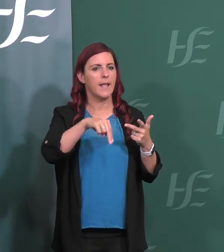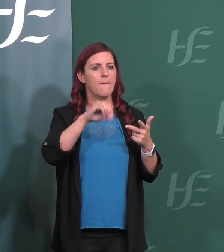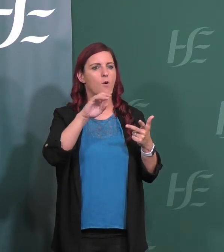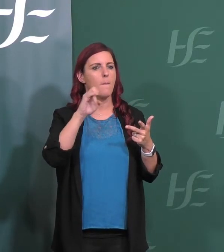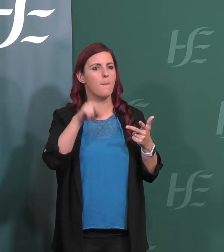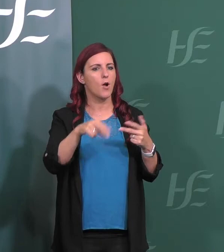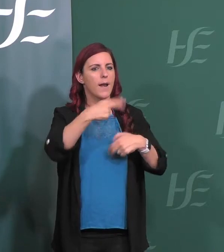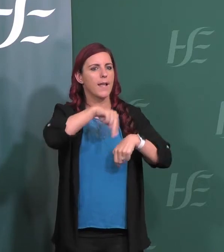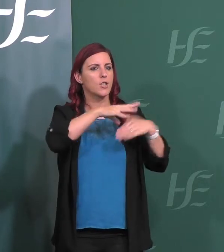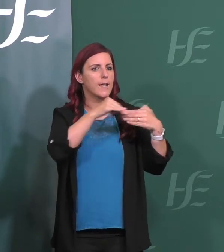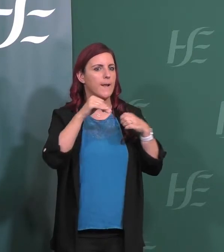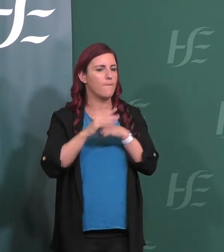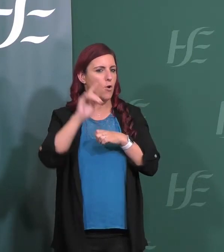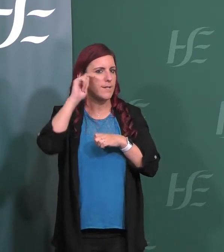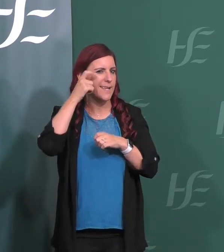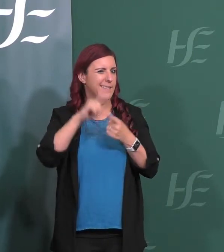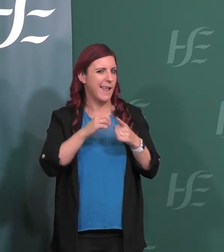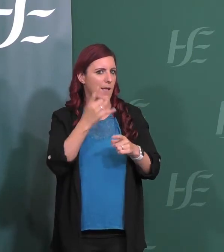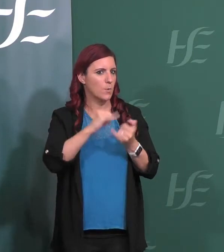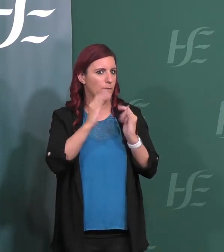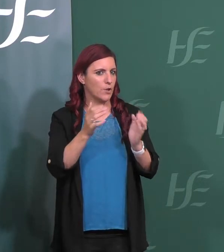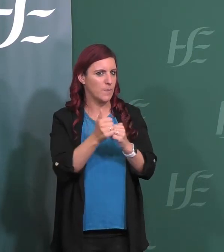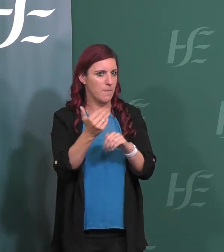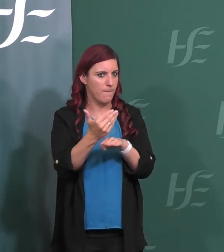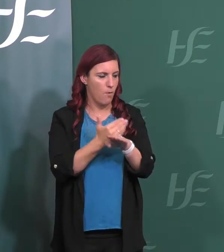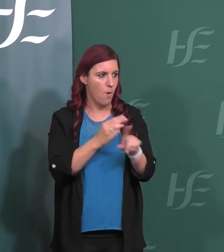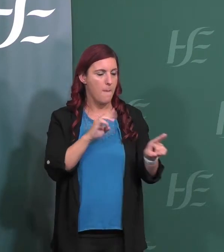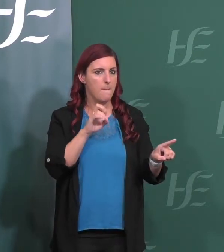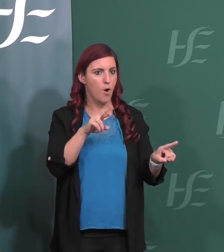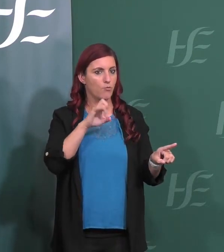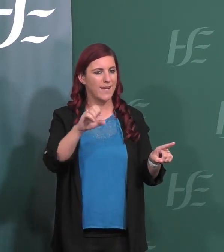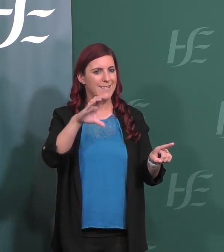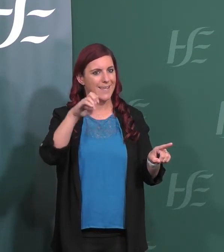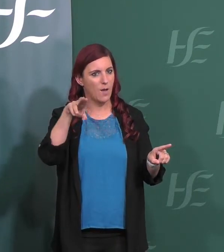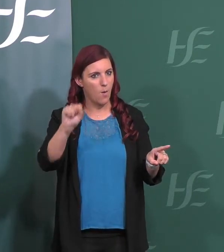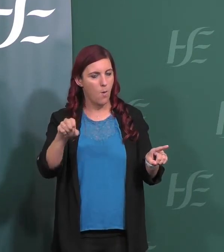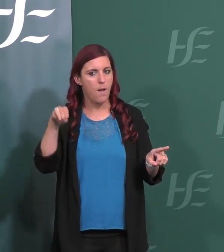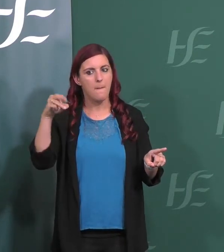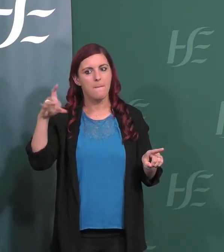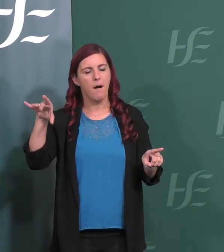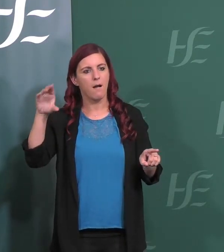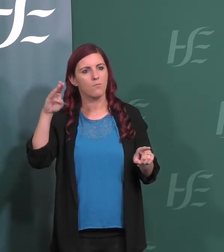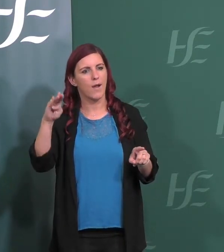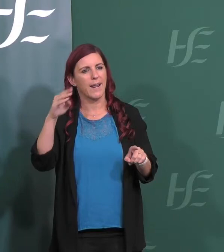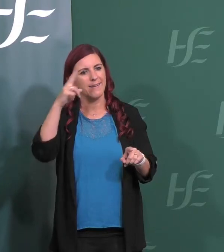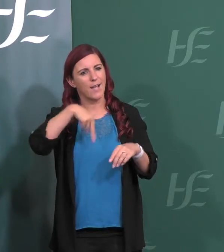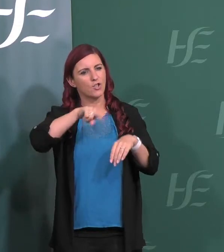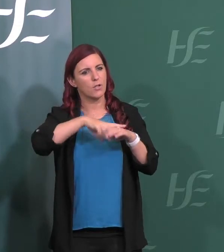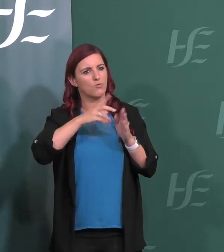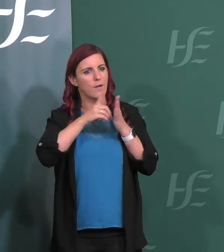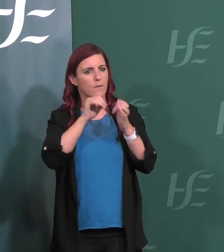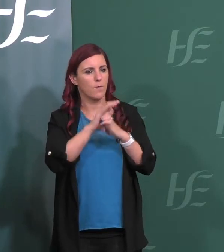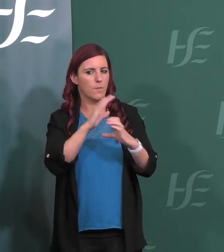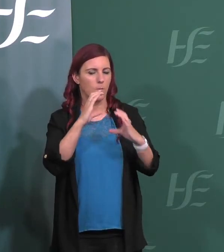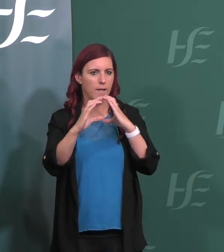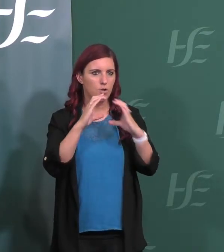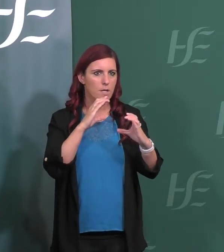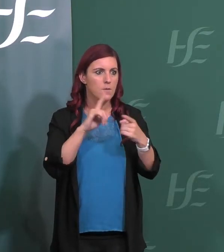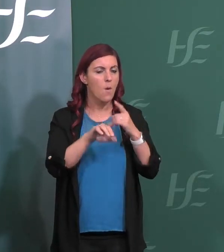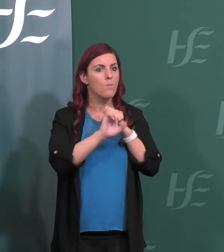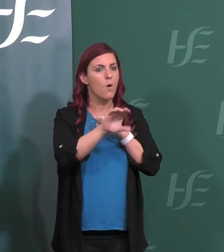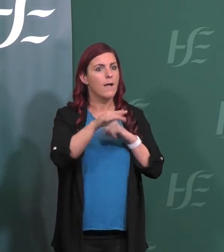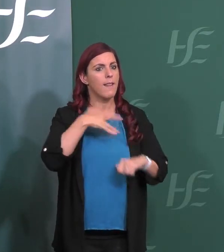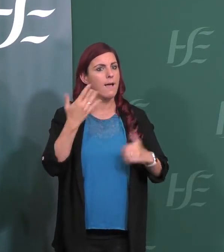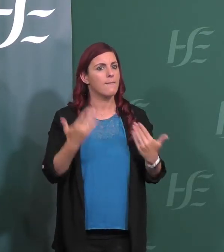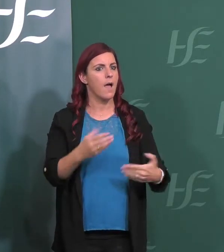O'Byrne, National Lead for Testing and Tracing. Paul Reid, CEO. And I'm Mark Brennock, National Director of Communications. This briefing is being broadcast live